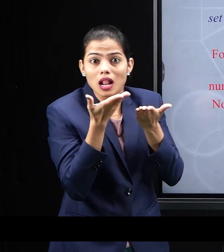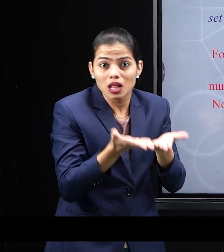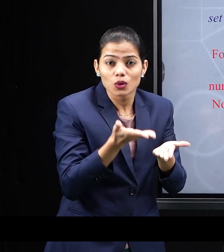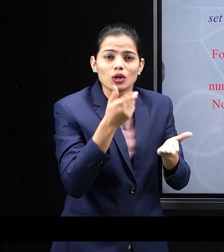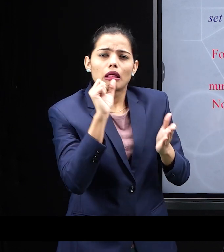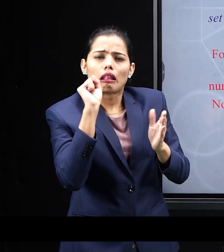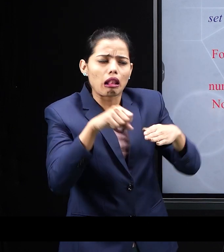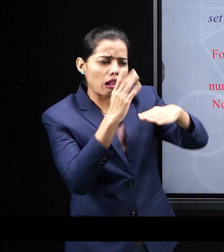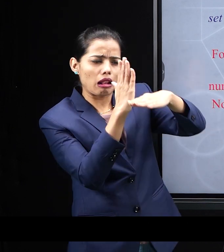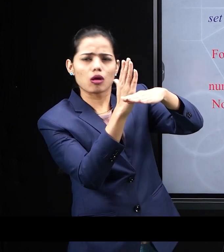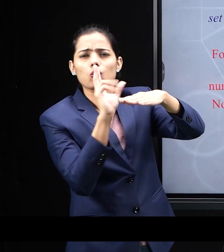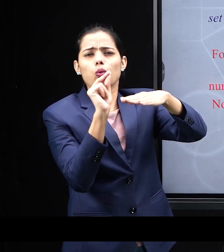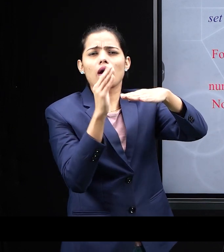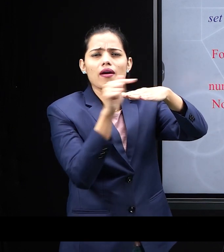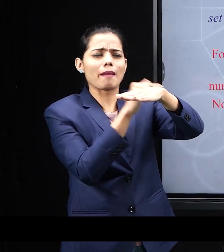so this is the empty set.